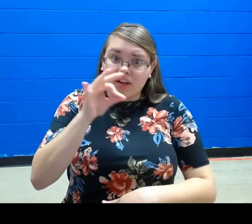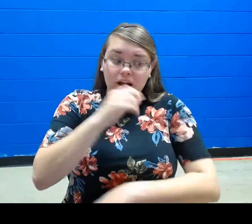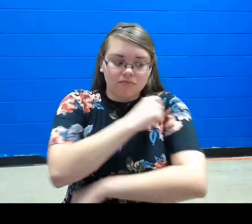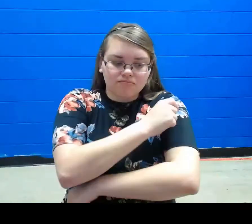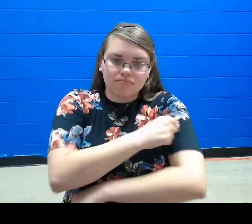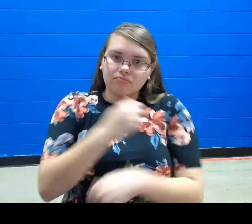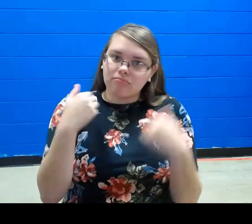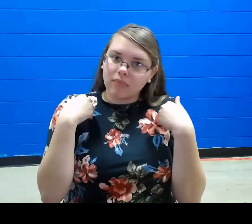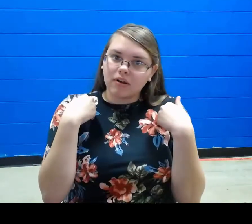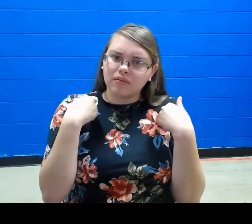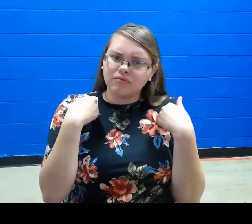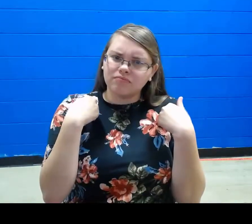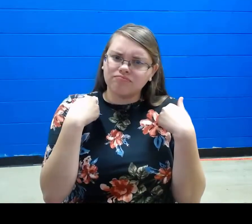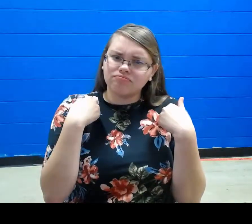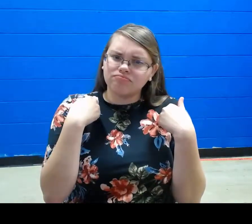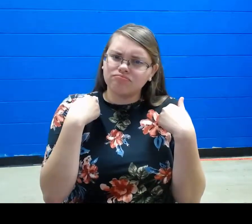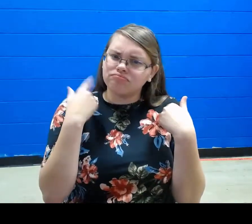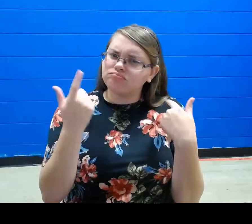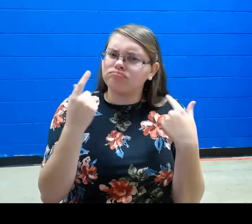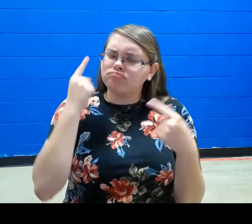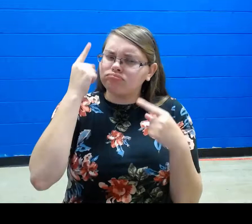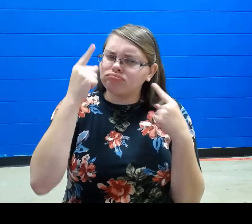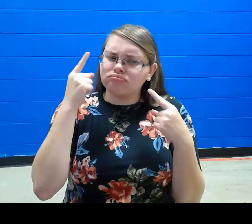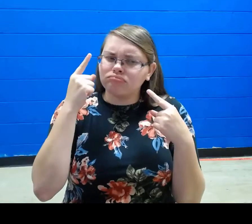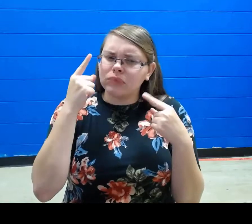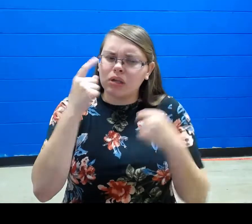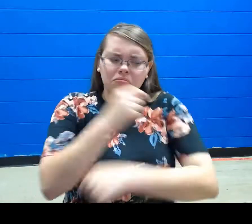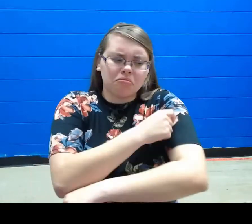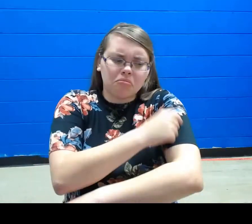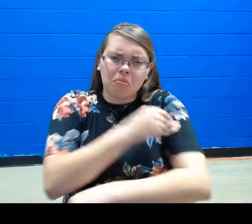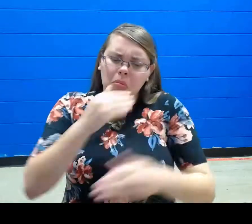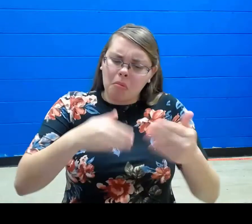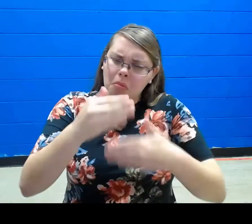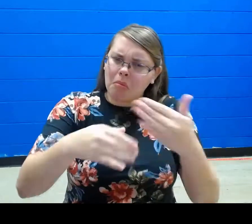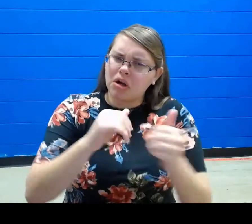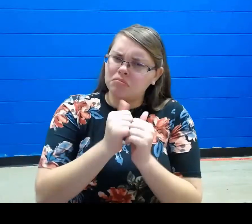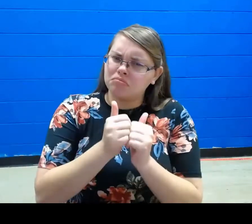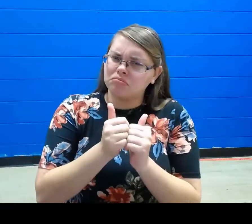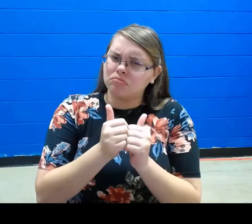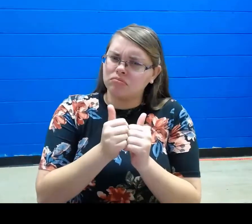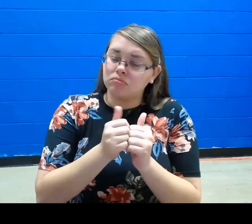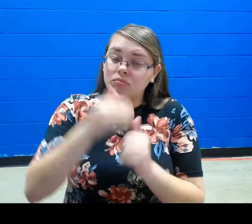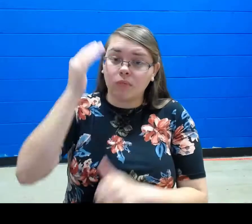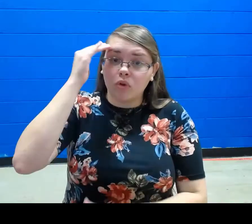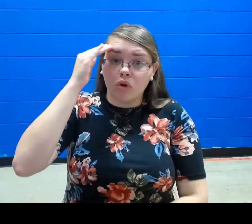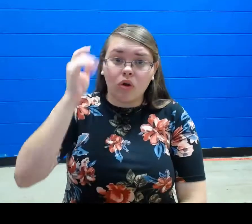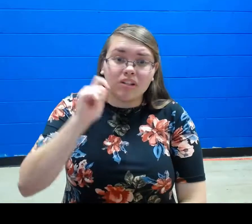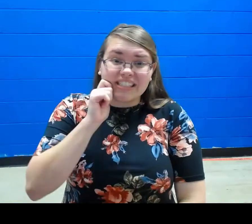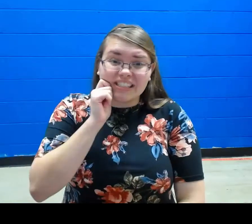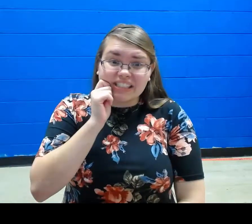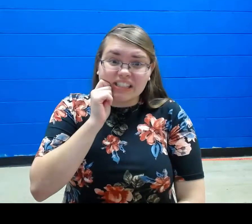may know that we shed our skin, losing about 30 to 40,000 skin cells per hour. That's about 1,000,000 per